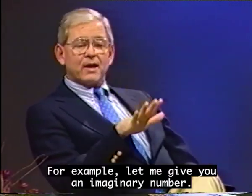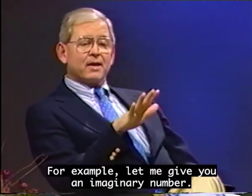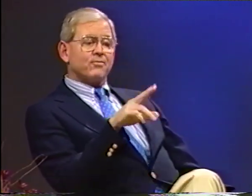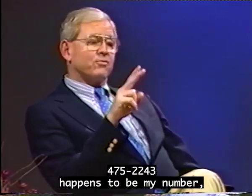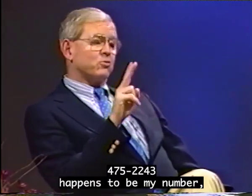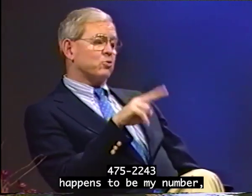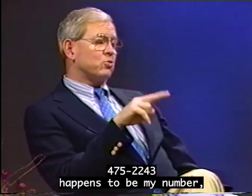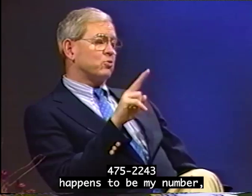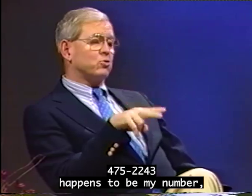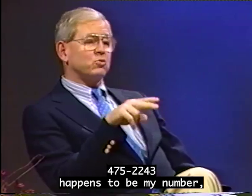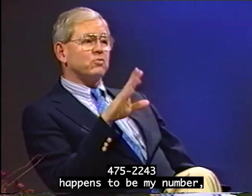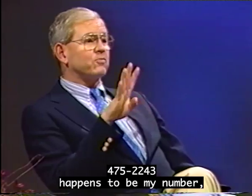number.